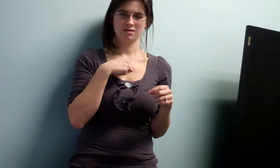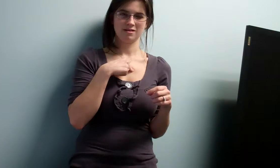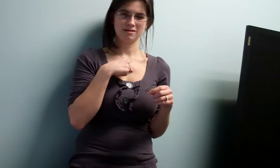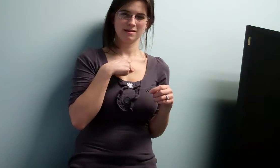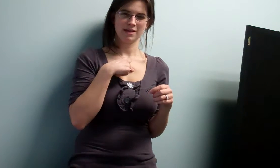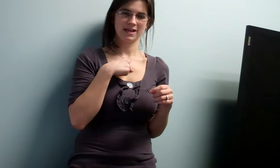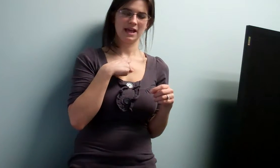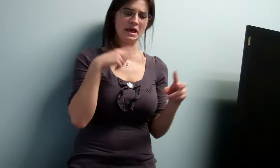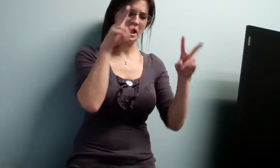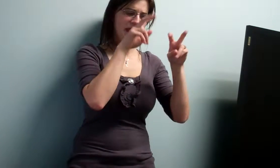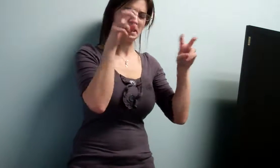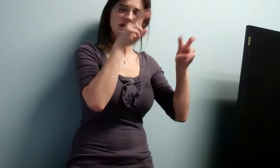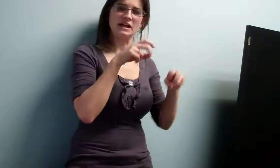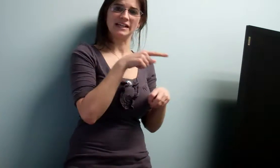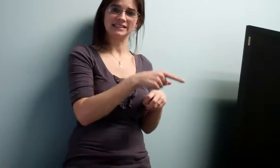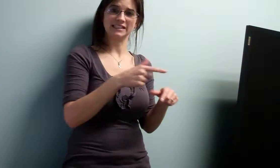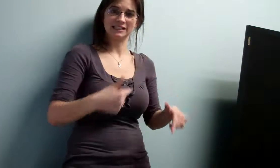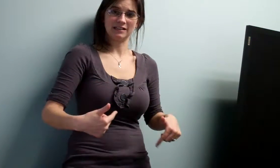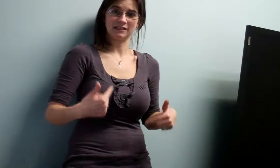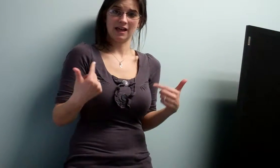in this film, at the beginning of the century,